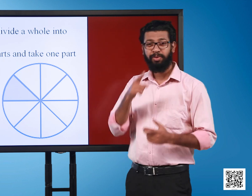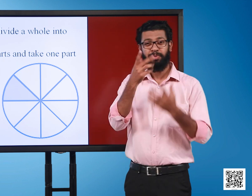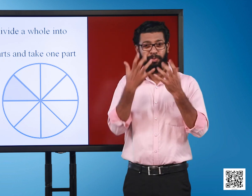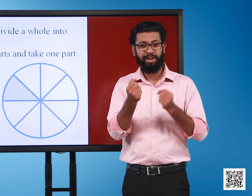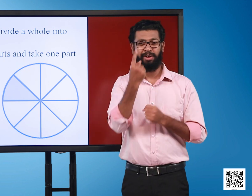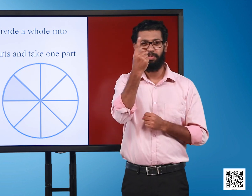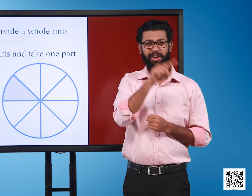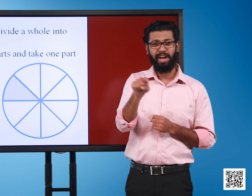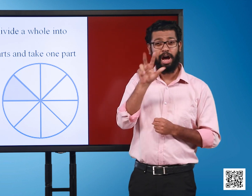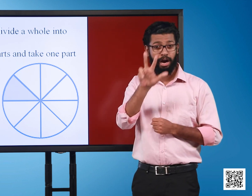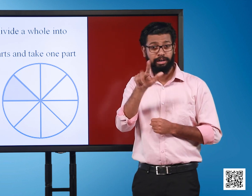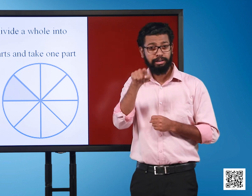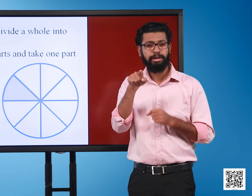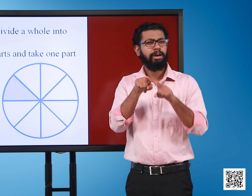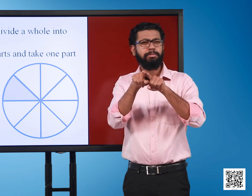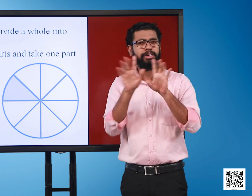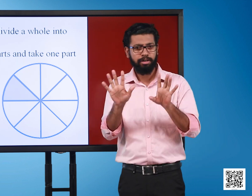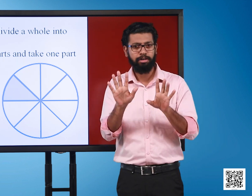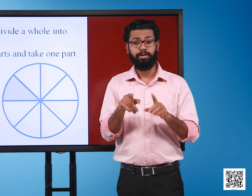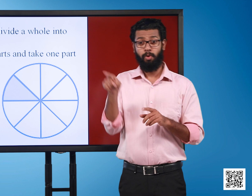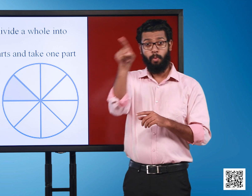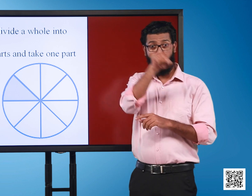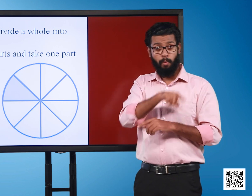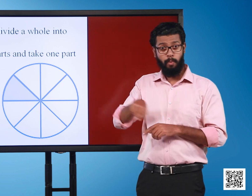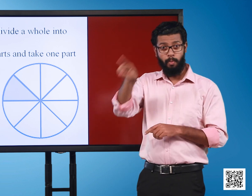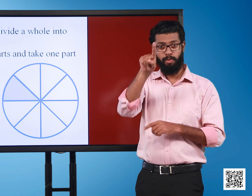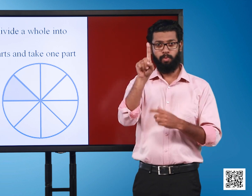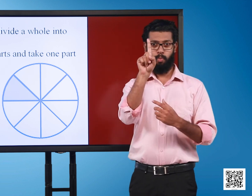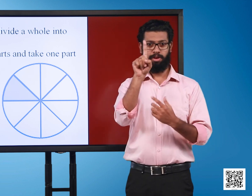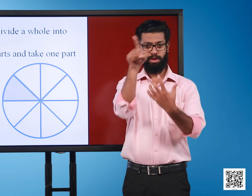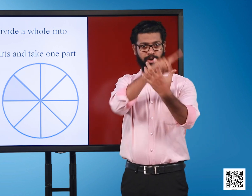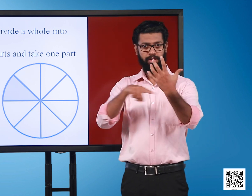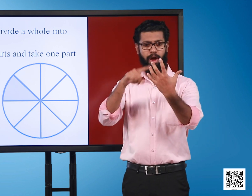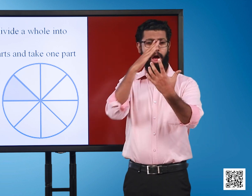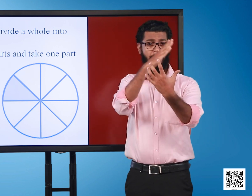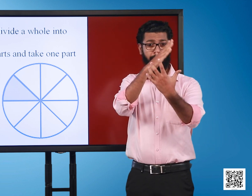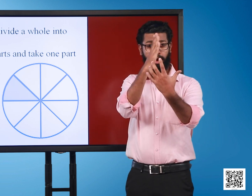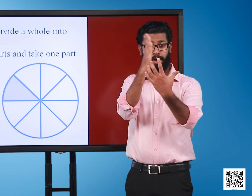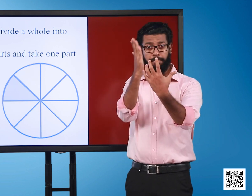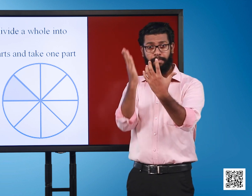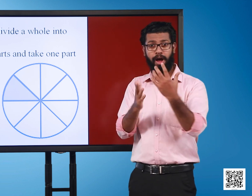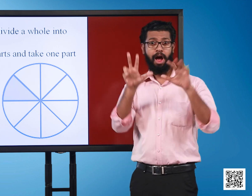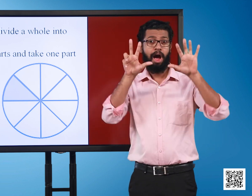For 1 upon 8, we divide a whole into 8 equal parts and take 1 part out of it.